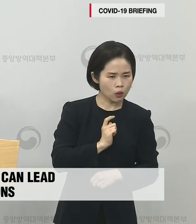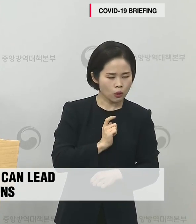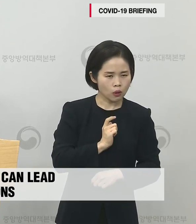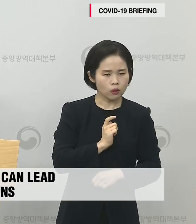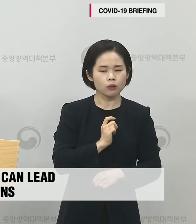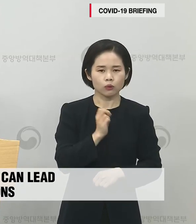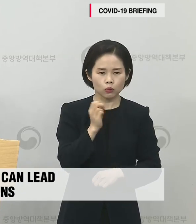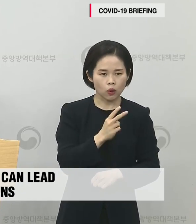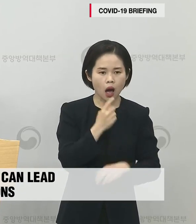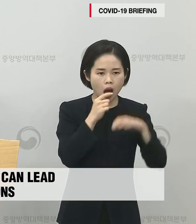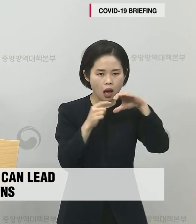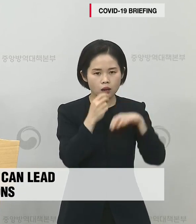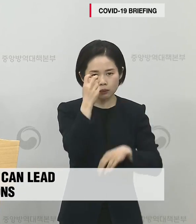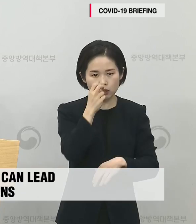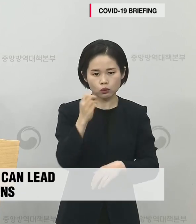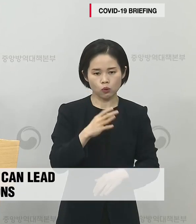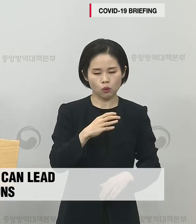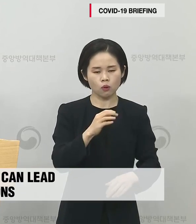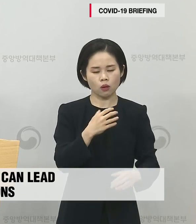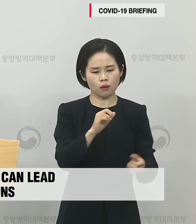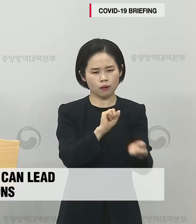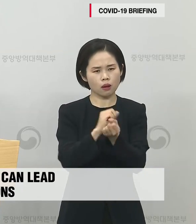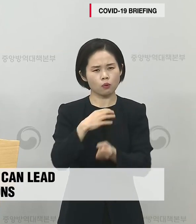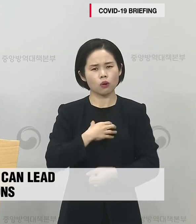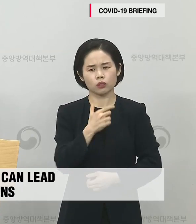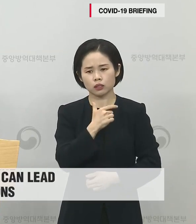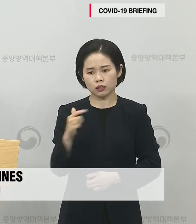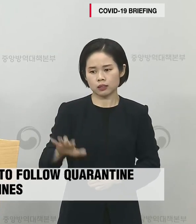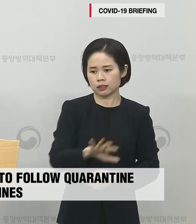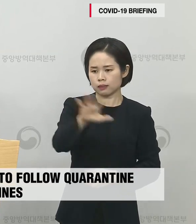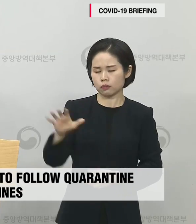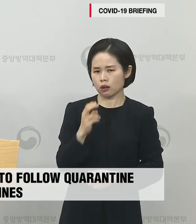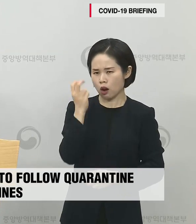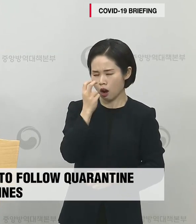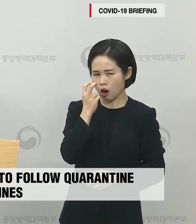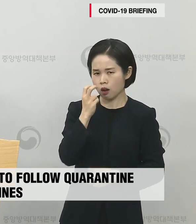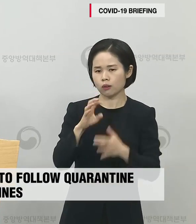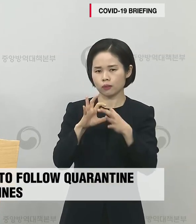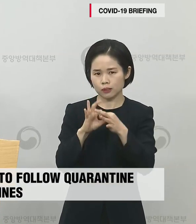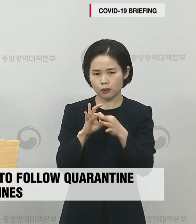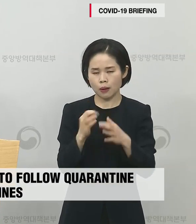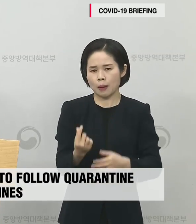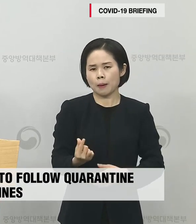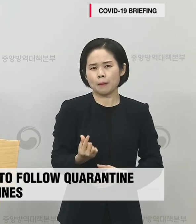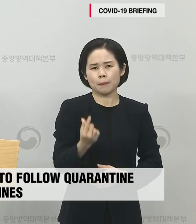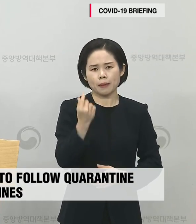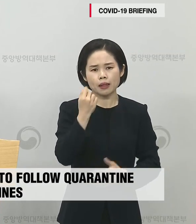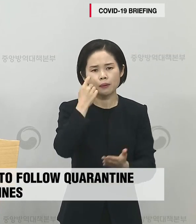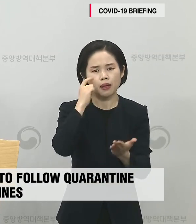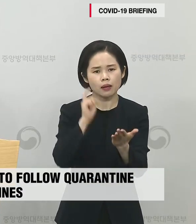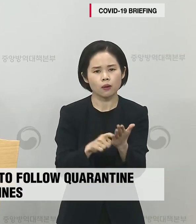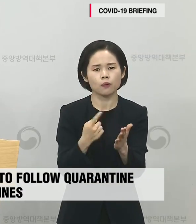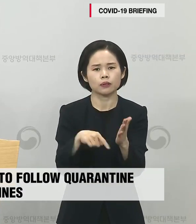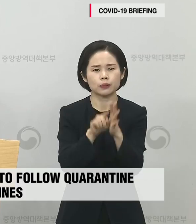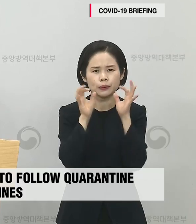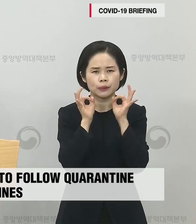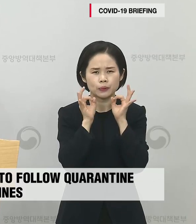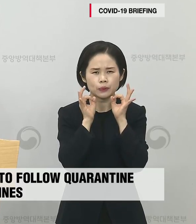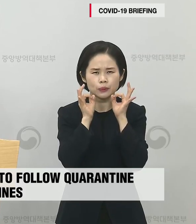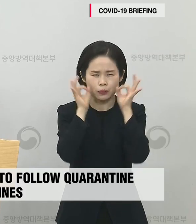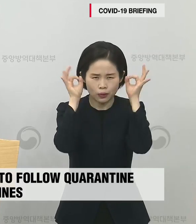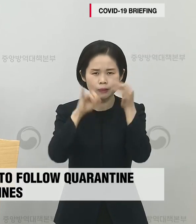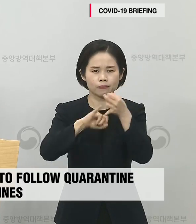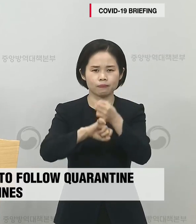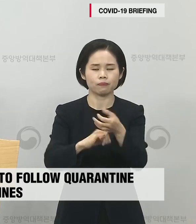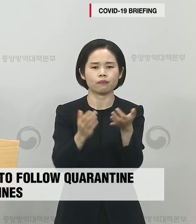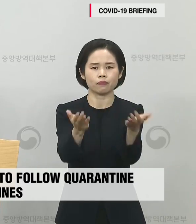and together with a handful of experts, we will conduct analysis and assessment going forward, and we will exert our